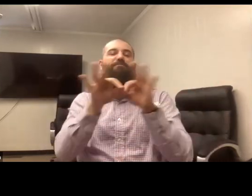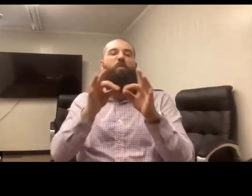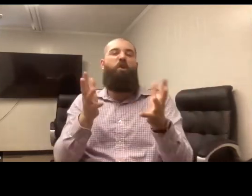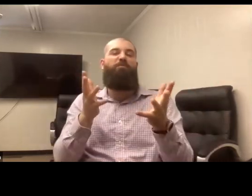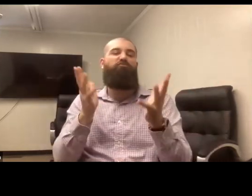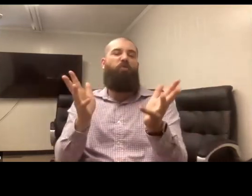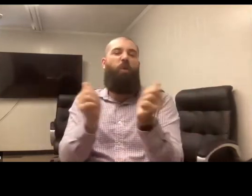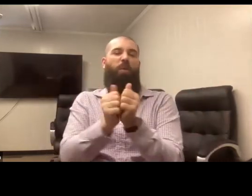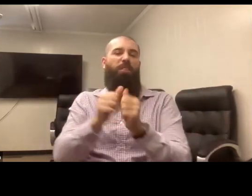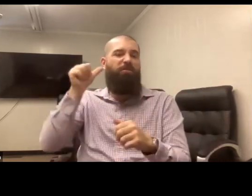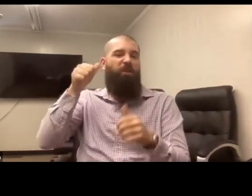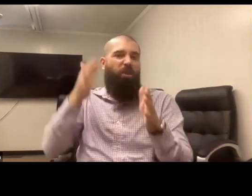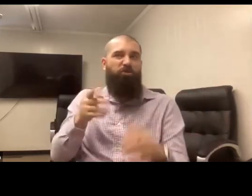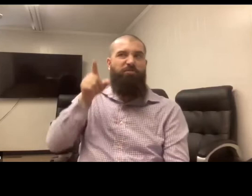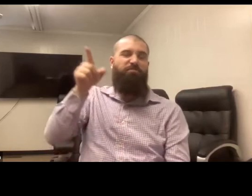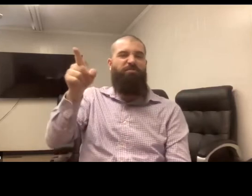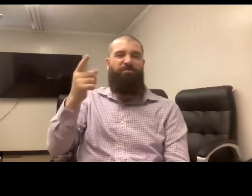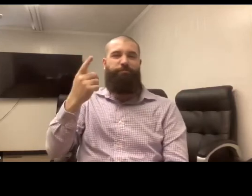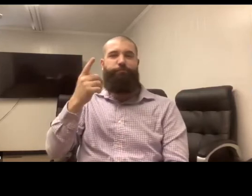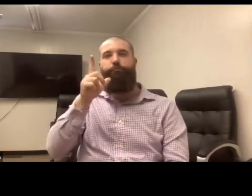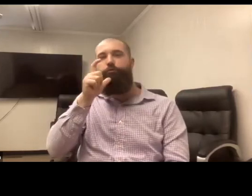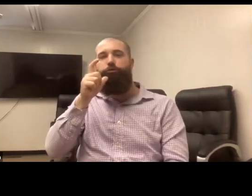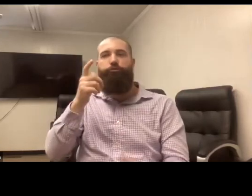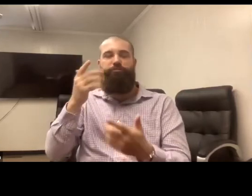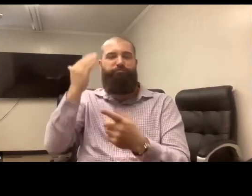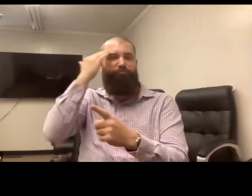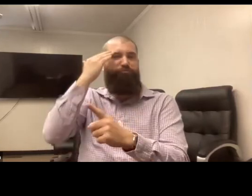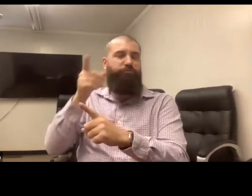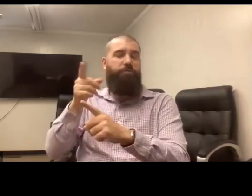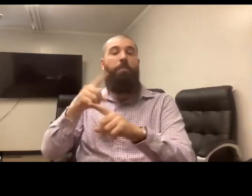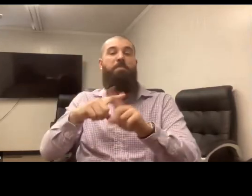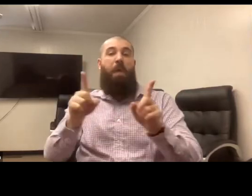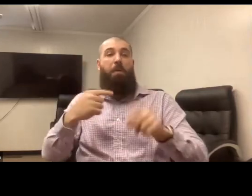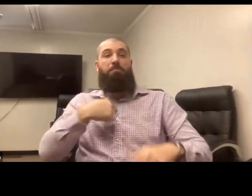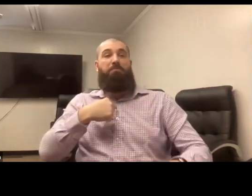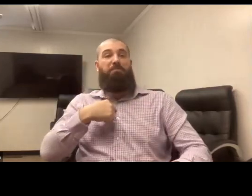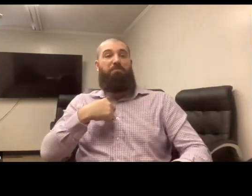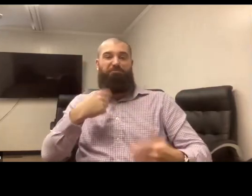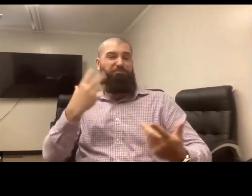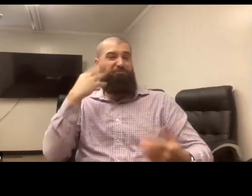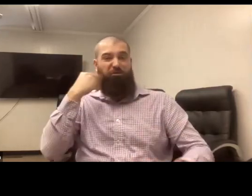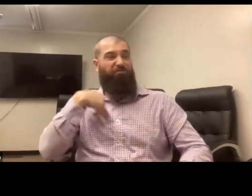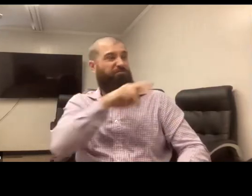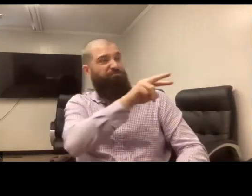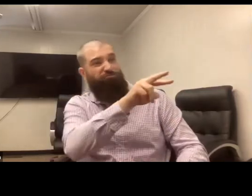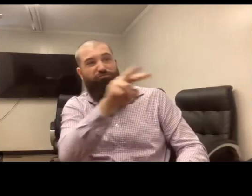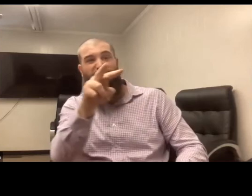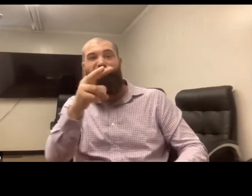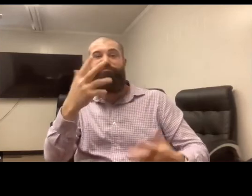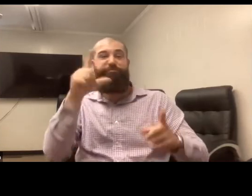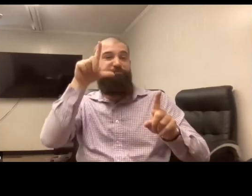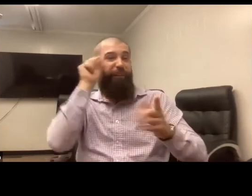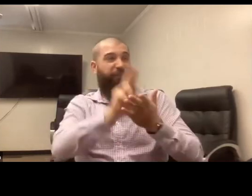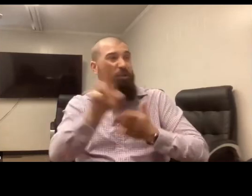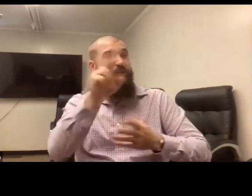it's really important to talk to your audiologist about that. the people who know about the technology. But in